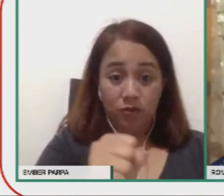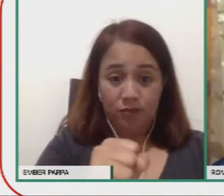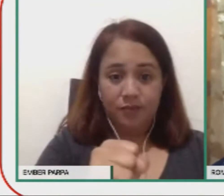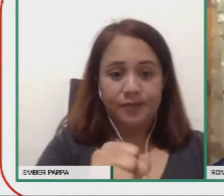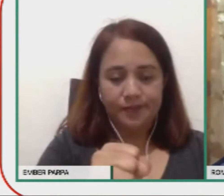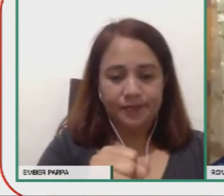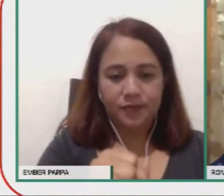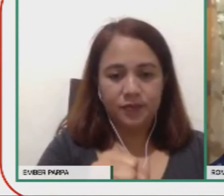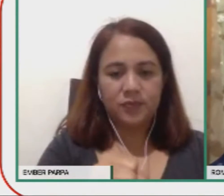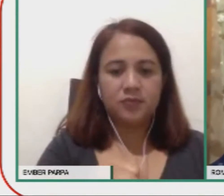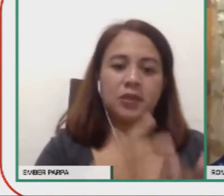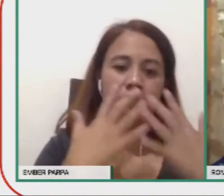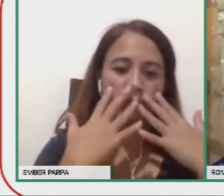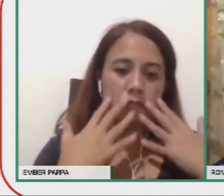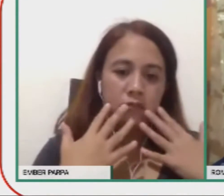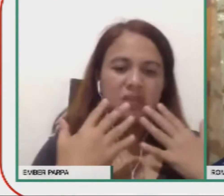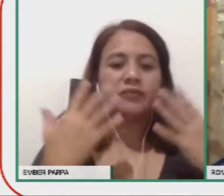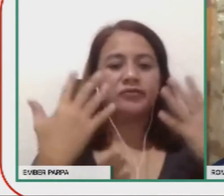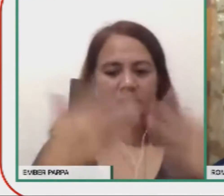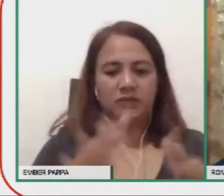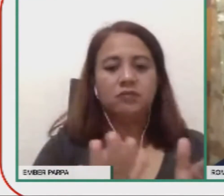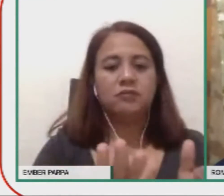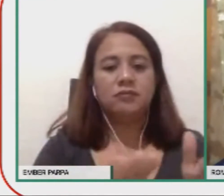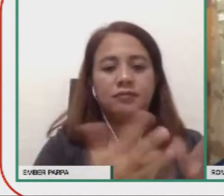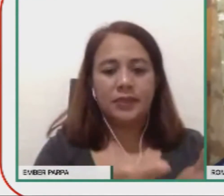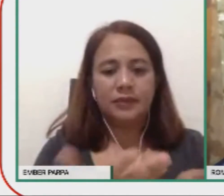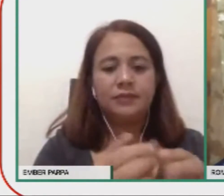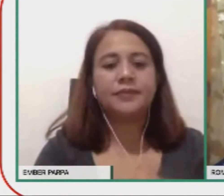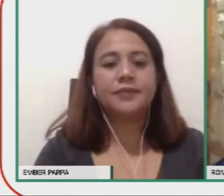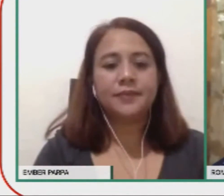Sad to say that he passed already many years ago, but